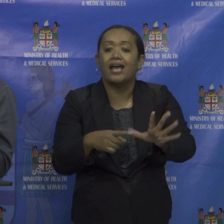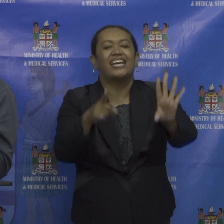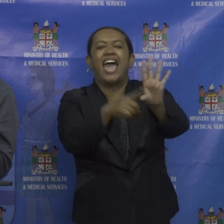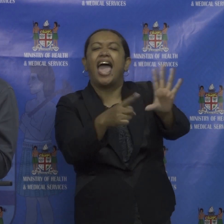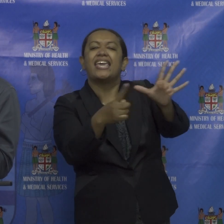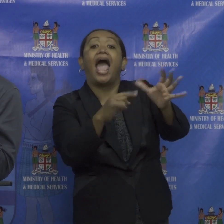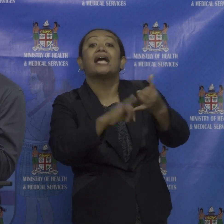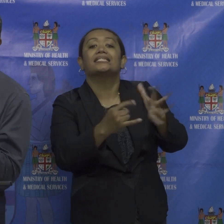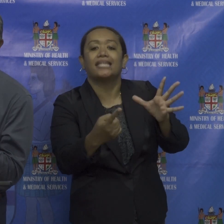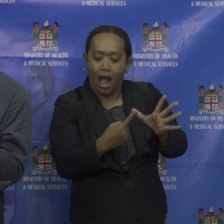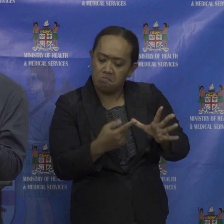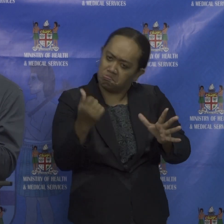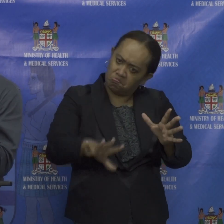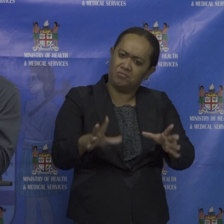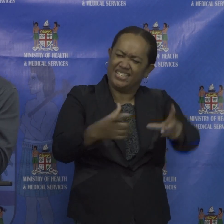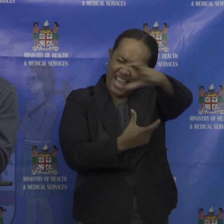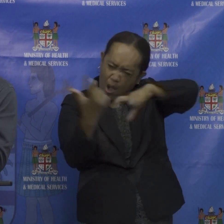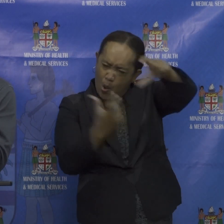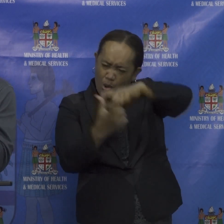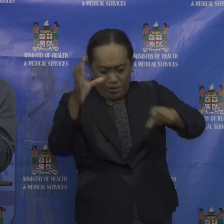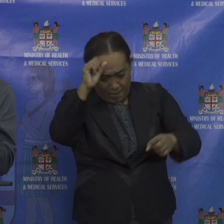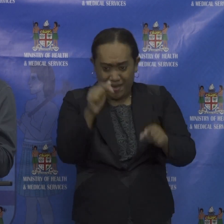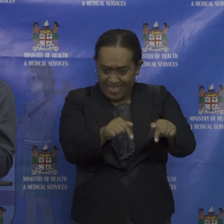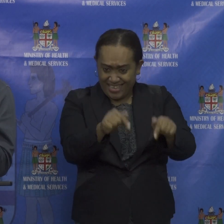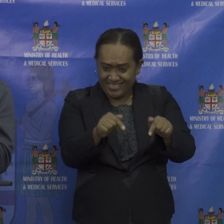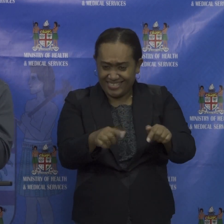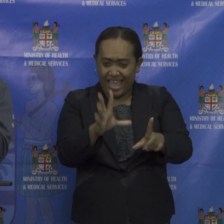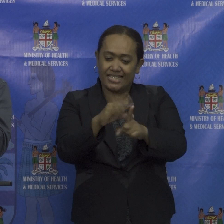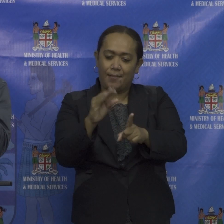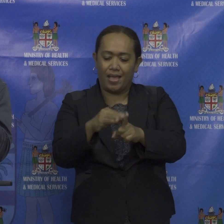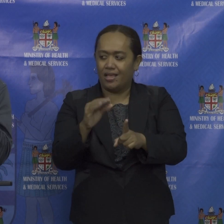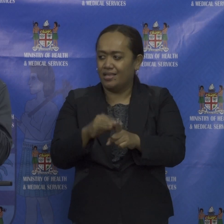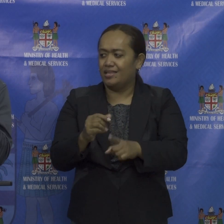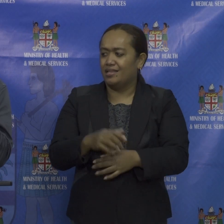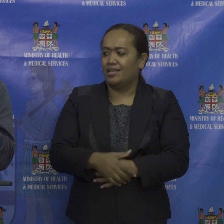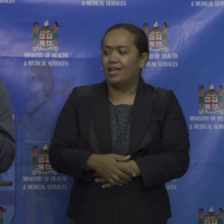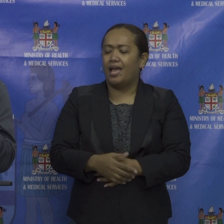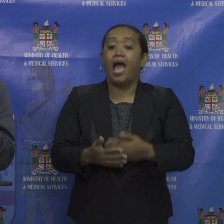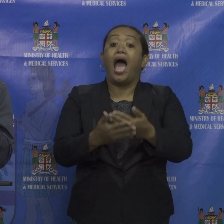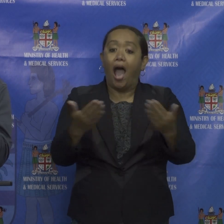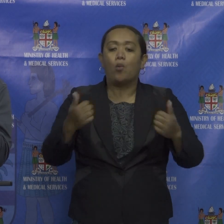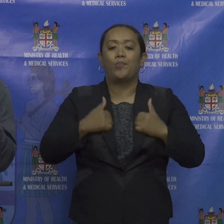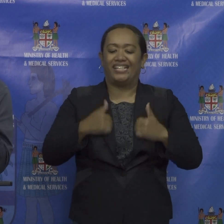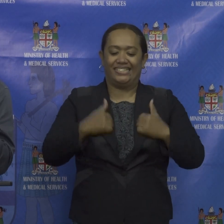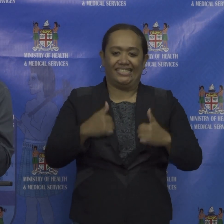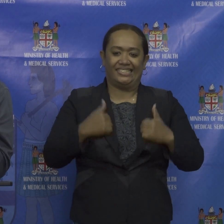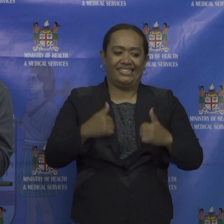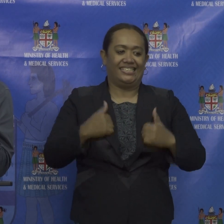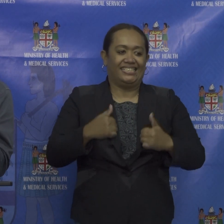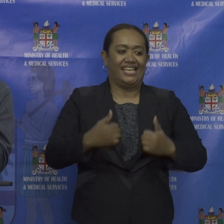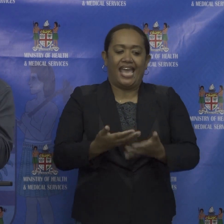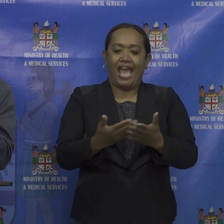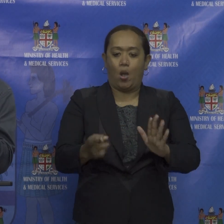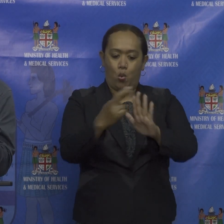Yasa. We used all that as our, we actually solidified a lot of